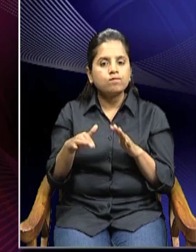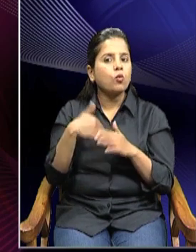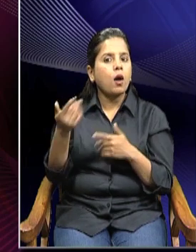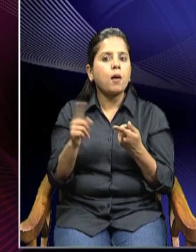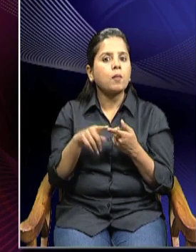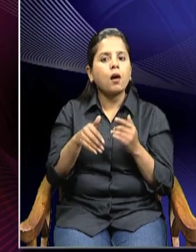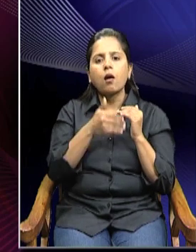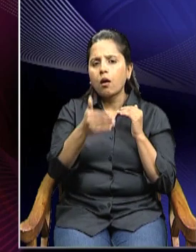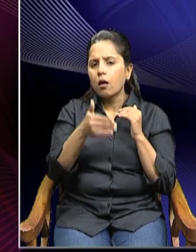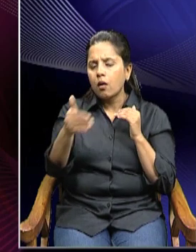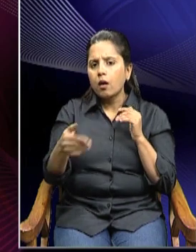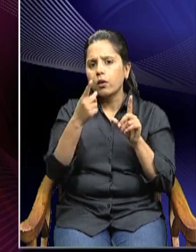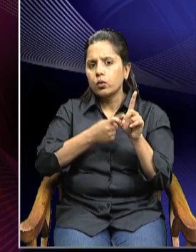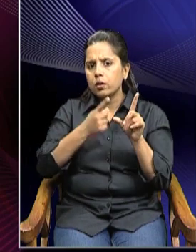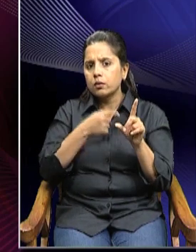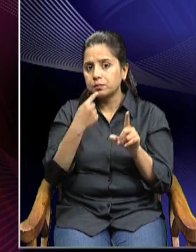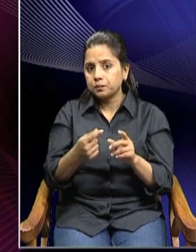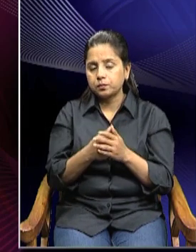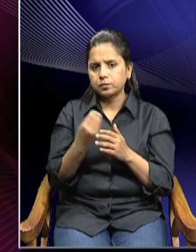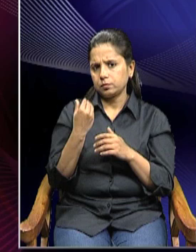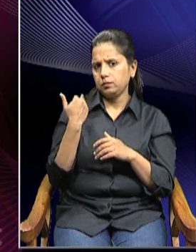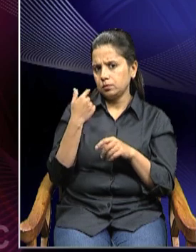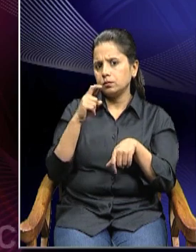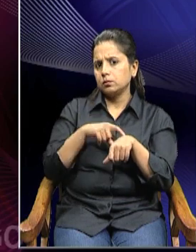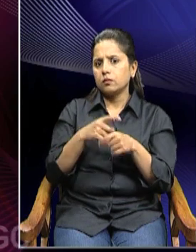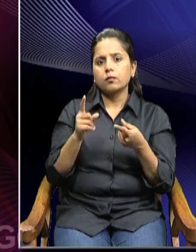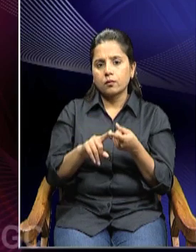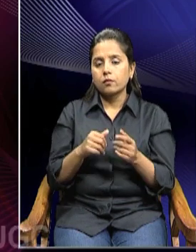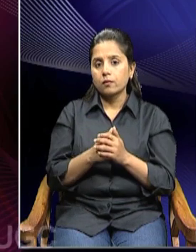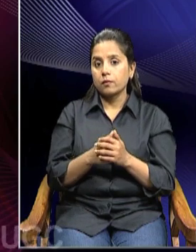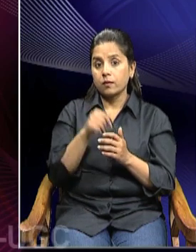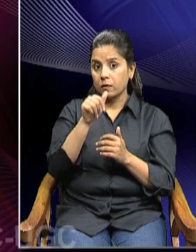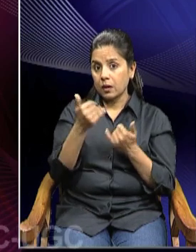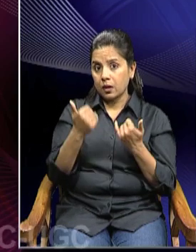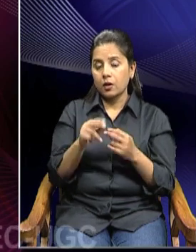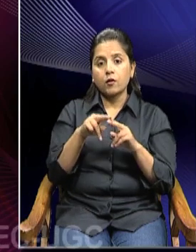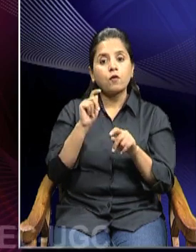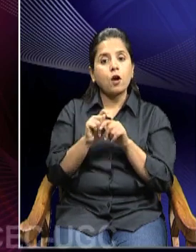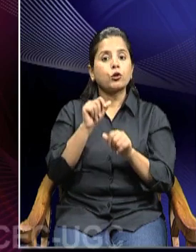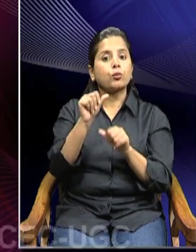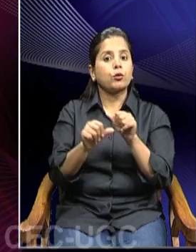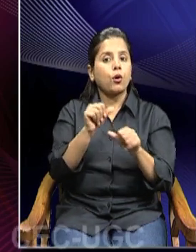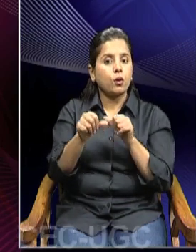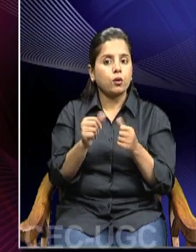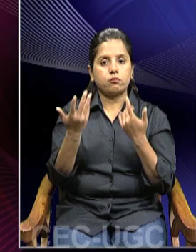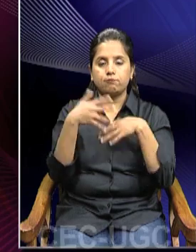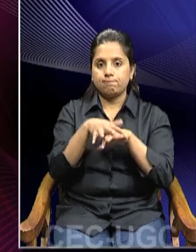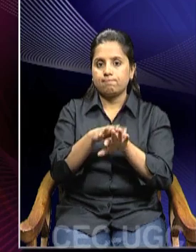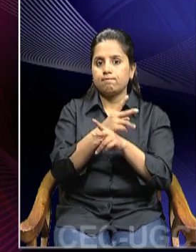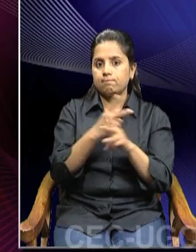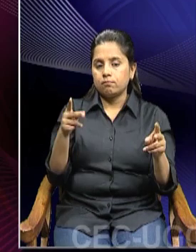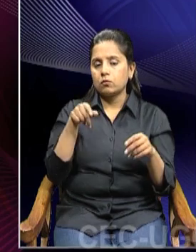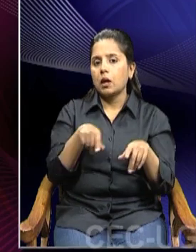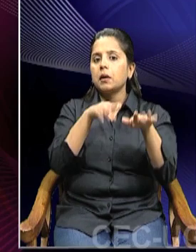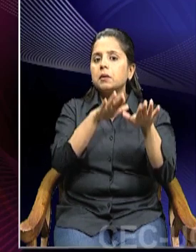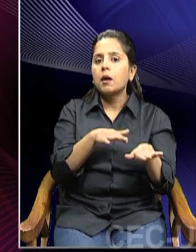subsequent centuries and in recent times. Now, this functional process of integration